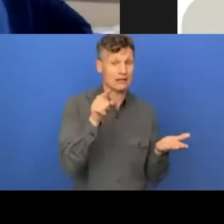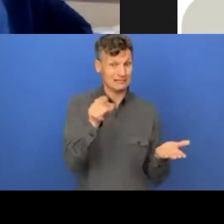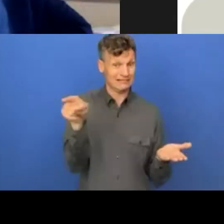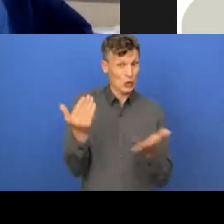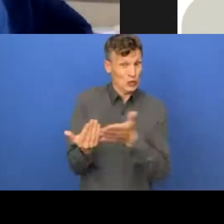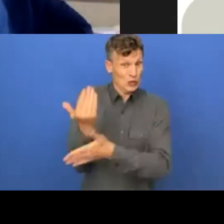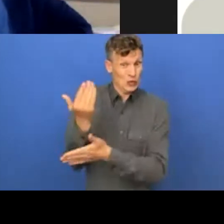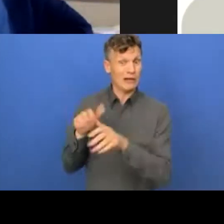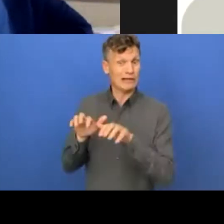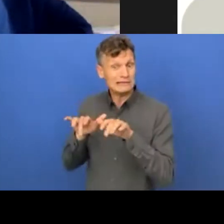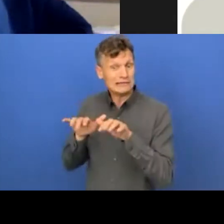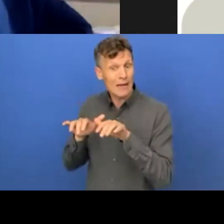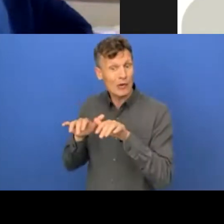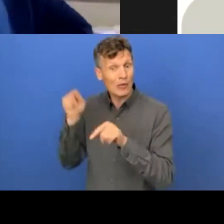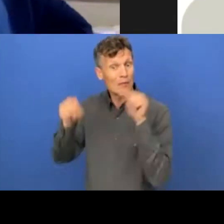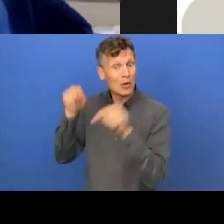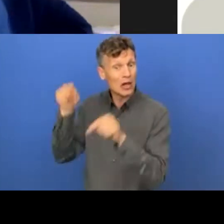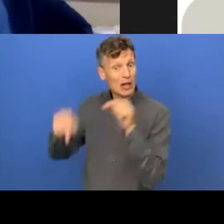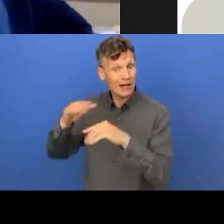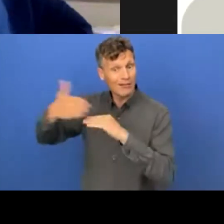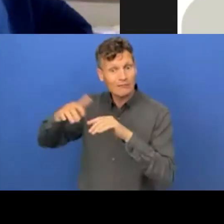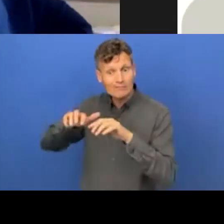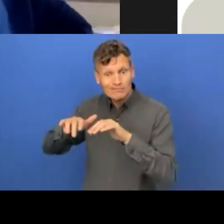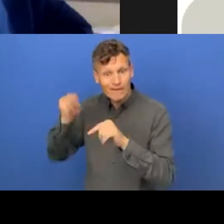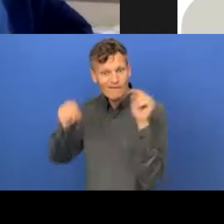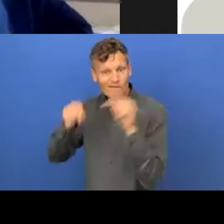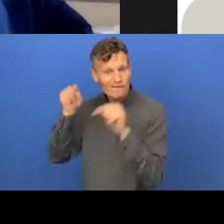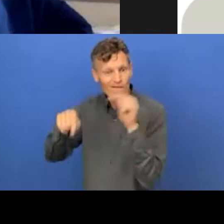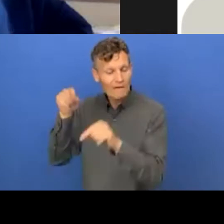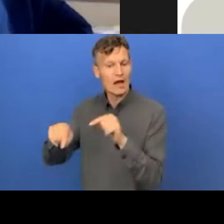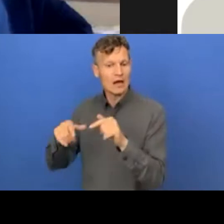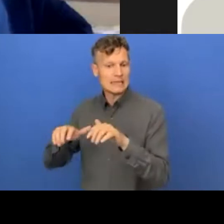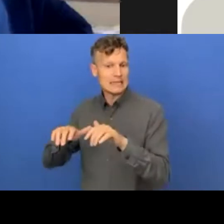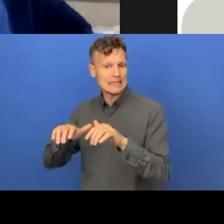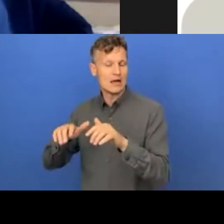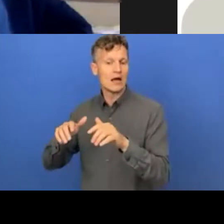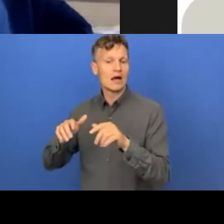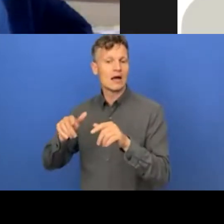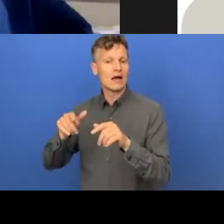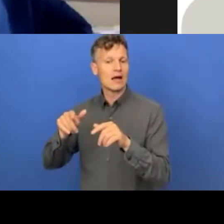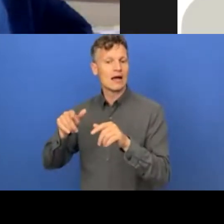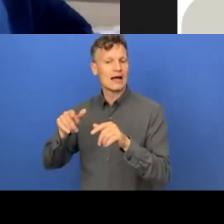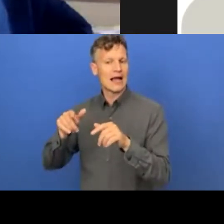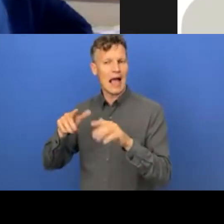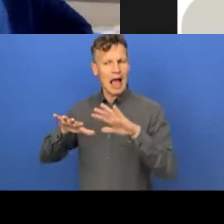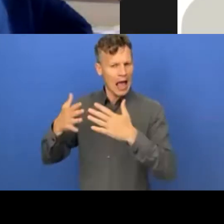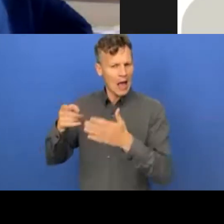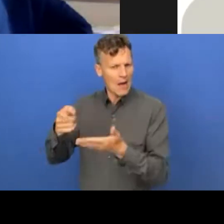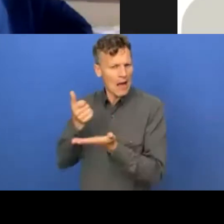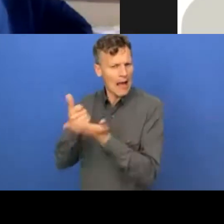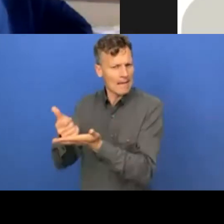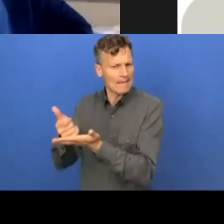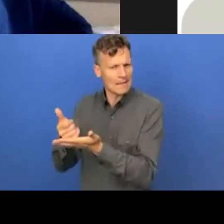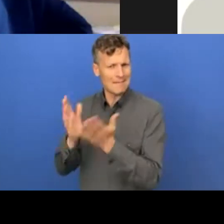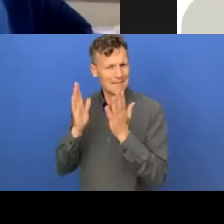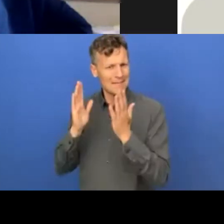need, among other things, we need a relevant outcome measures. So, for instance, for cyberbullying,